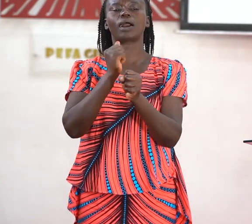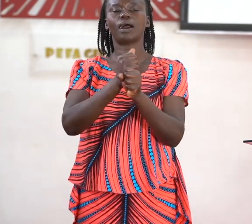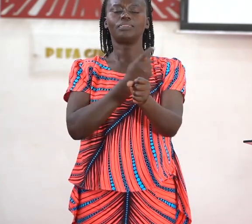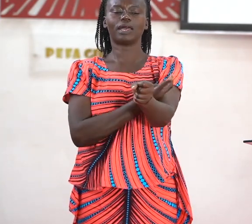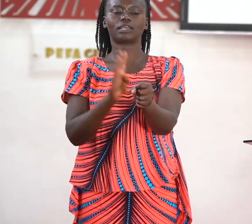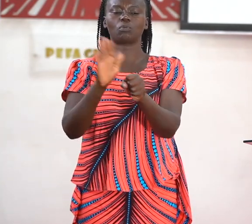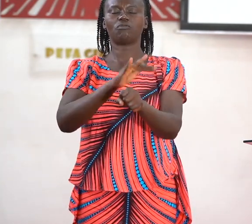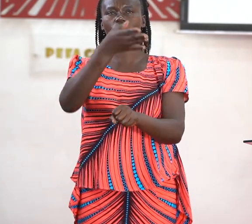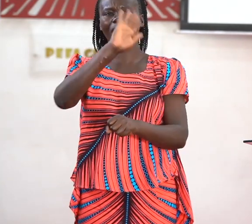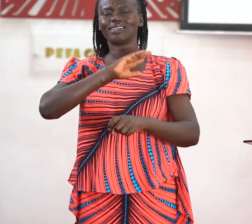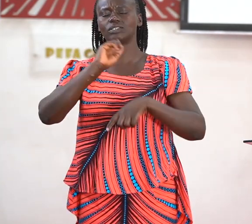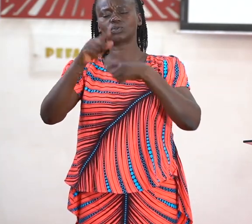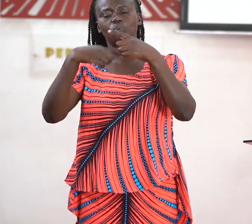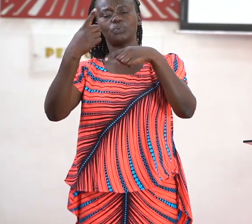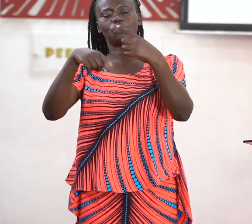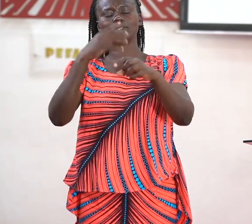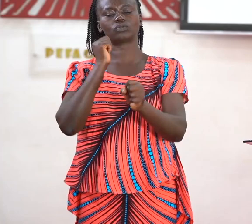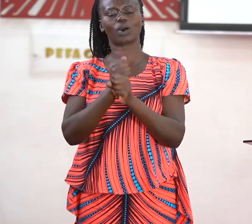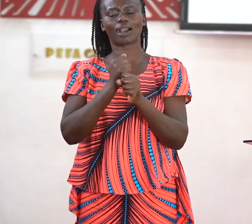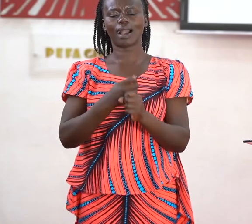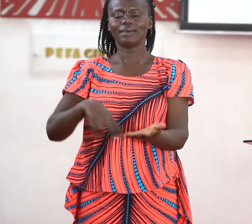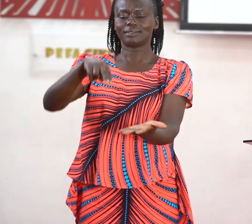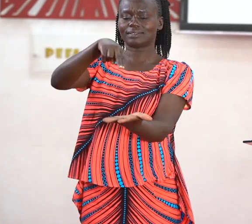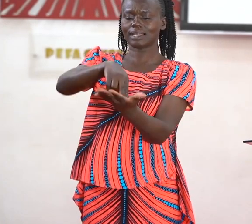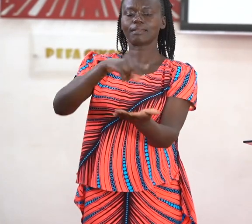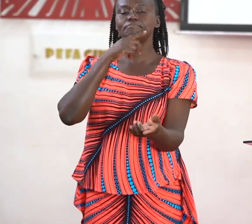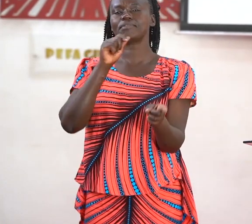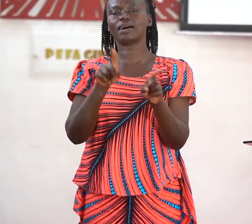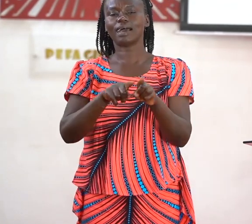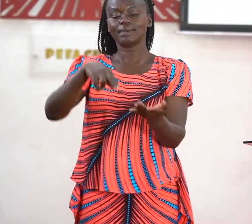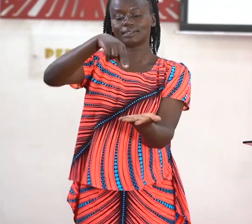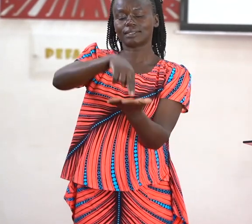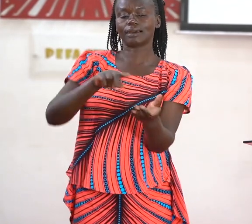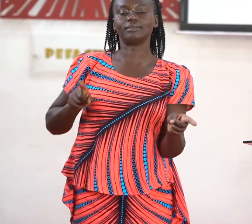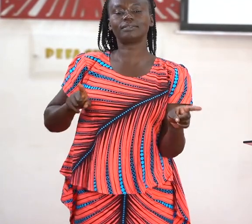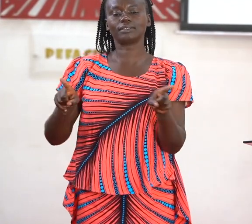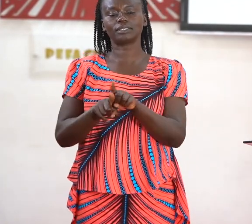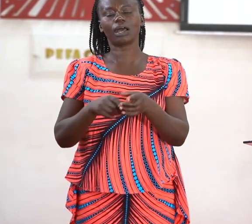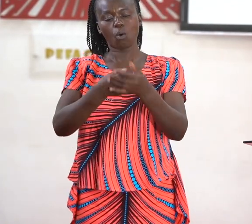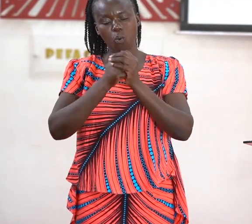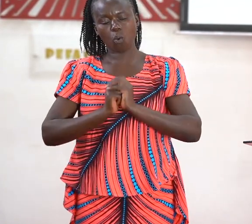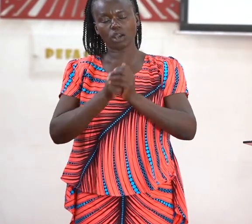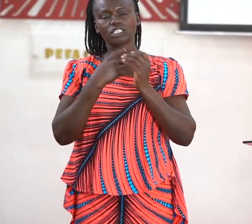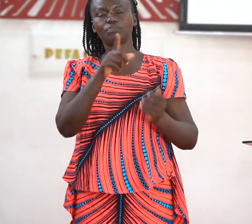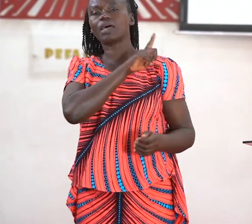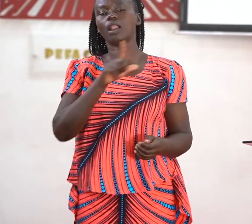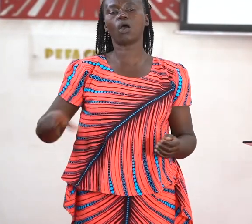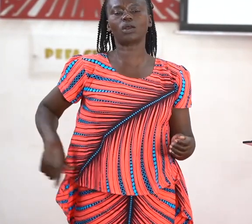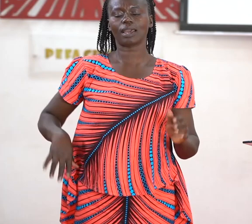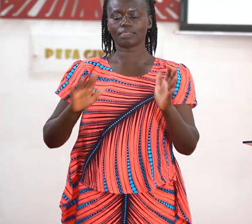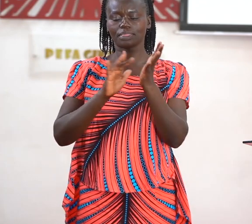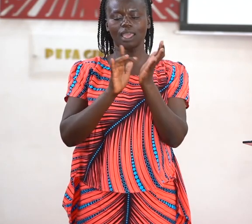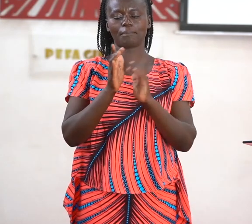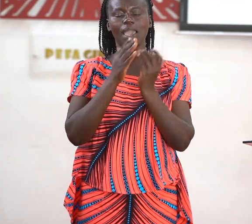expected to continue at work. Arise, my brother. Arise, my sister. Worship the Lord. In the book of